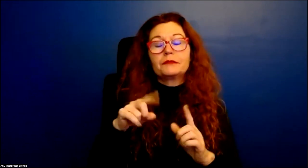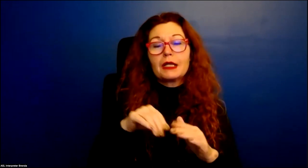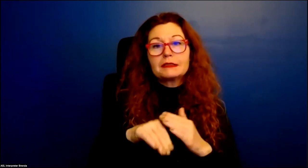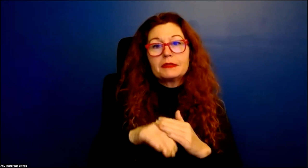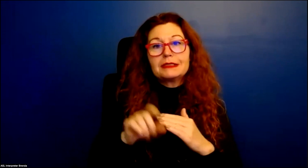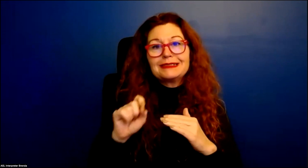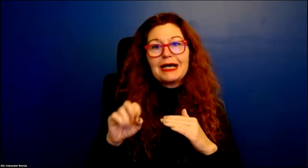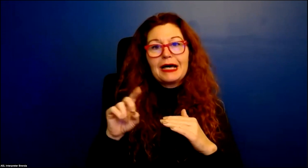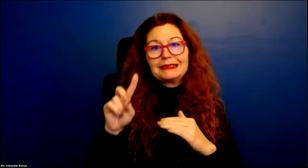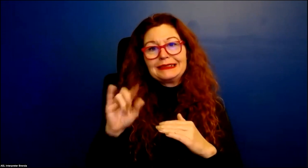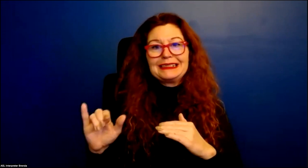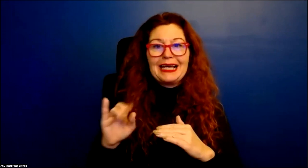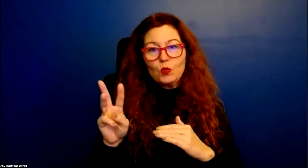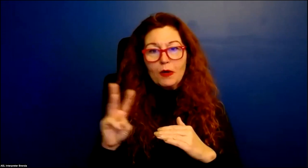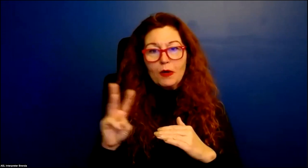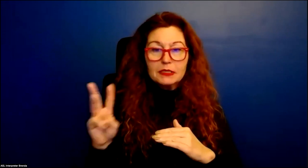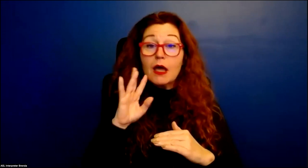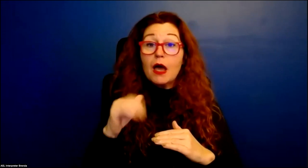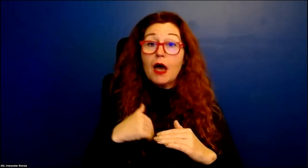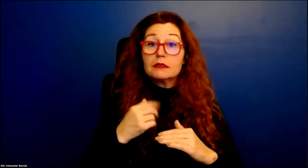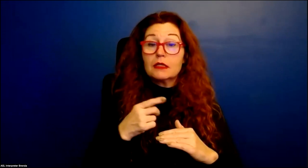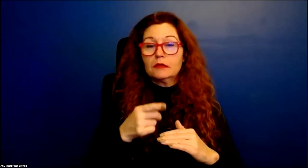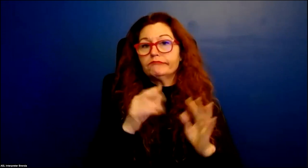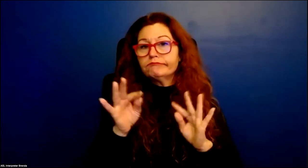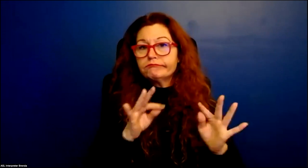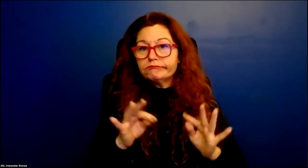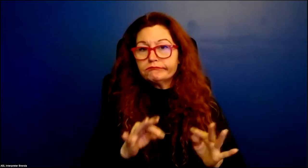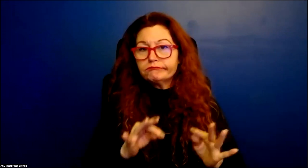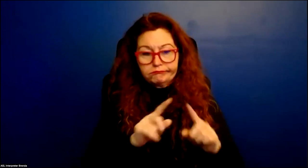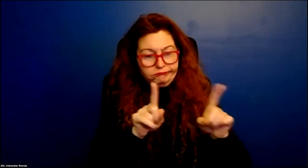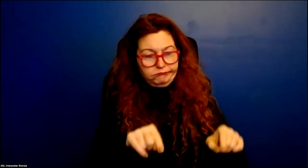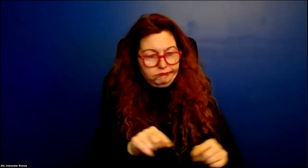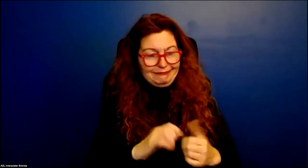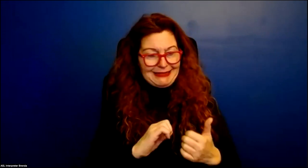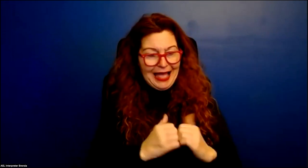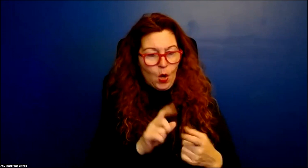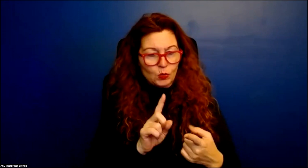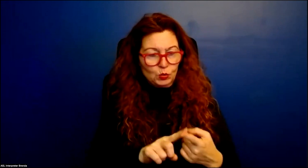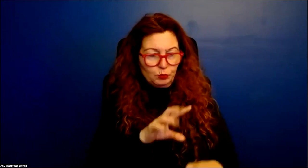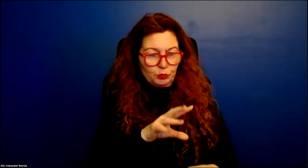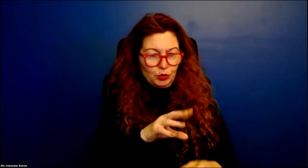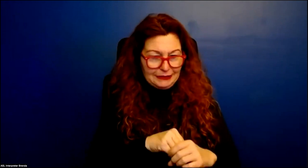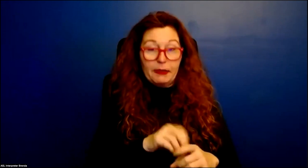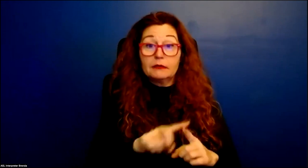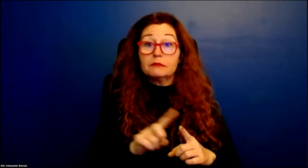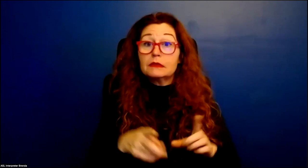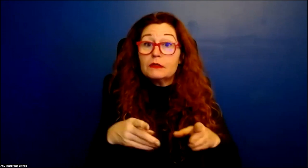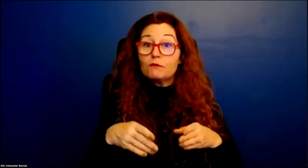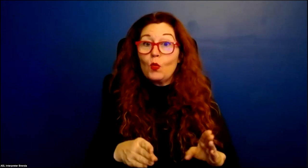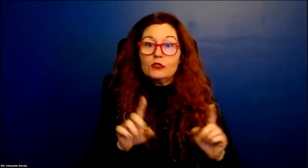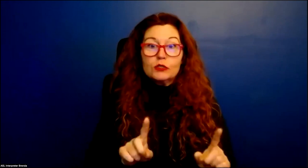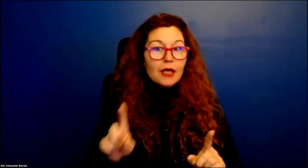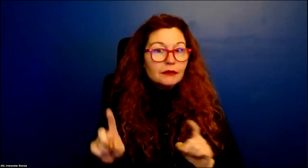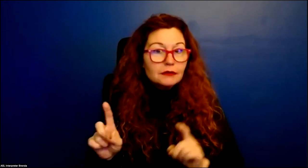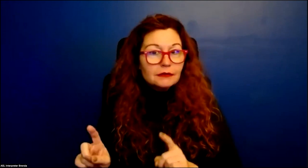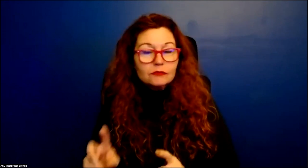how to participate. And under there, it explains some methods that you can use to test the website for accessibility. So